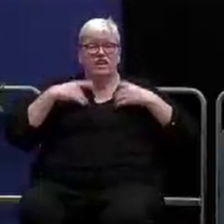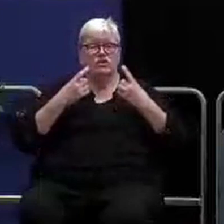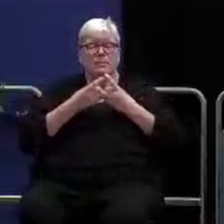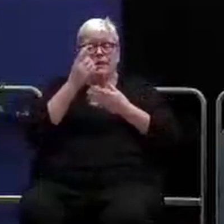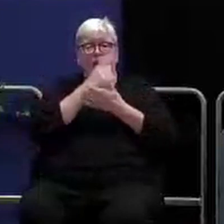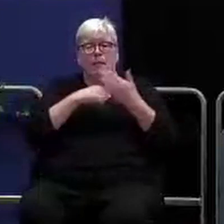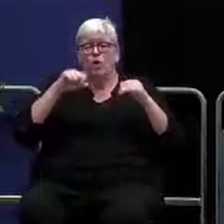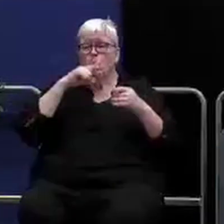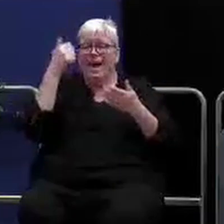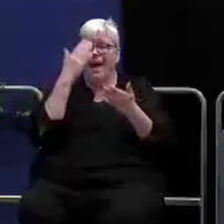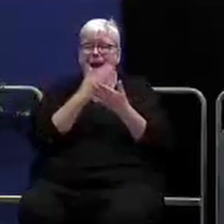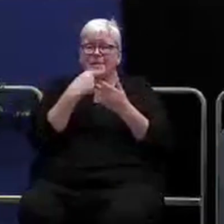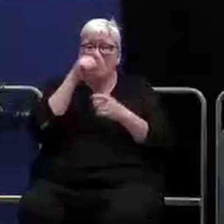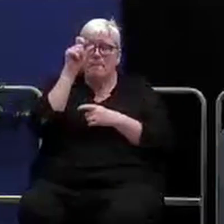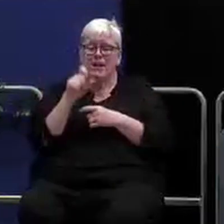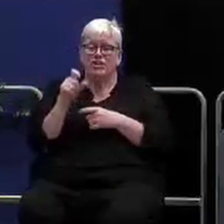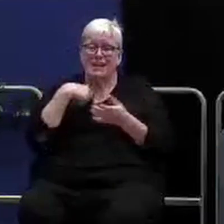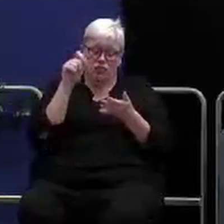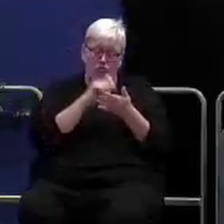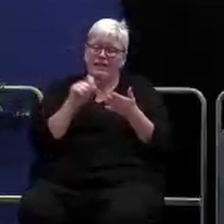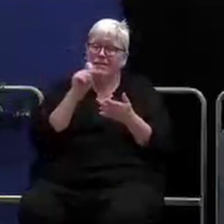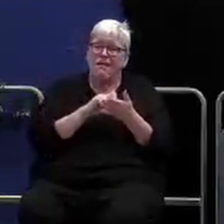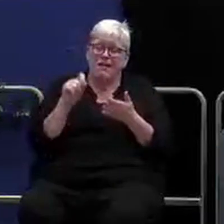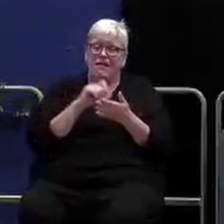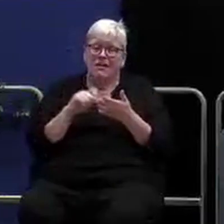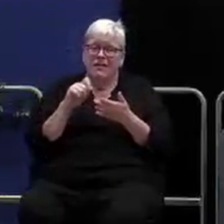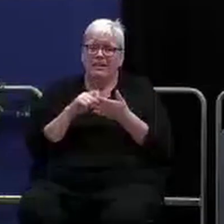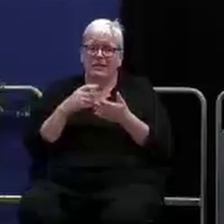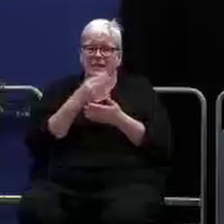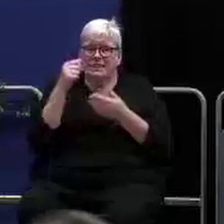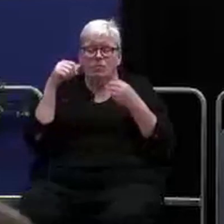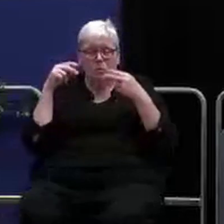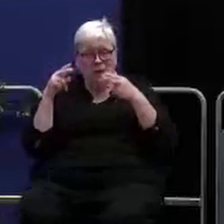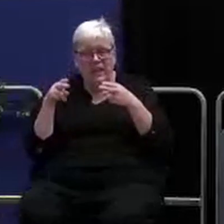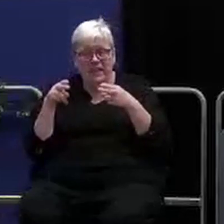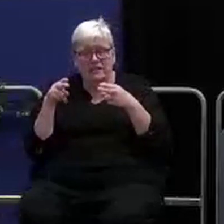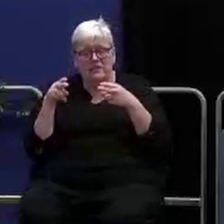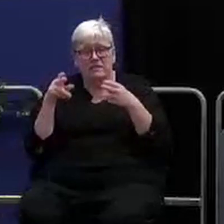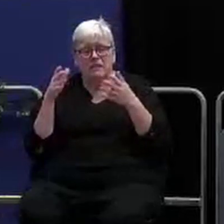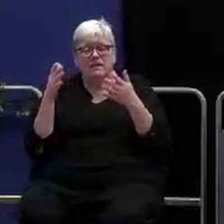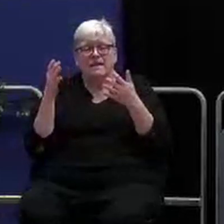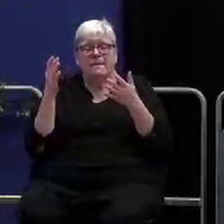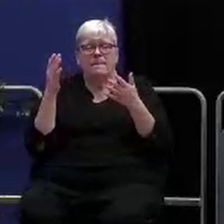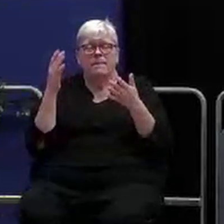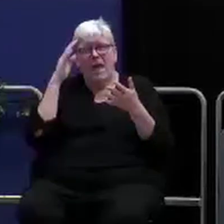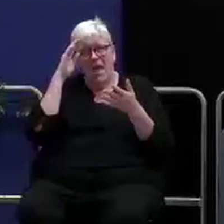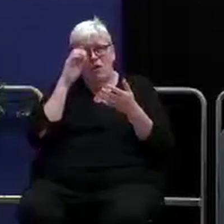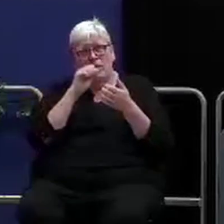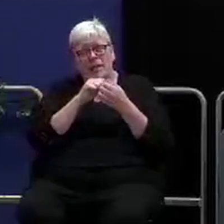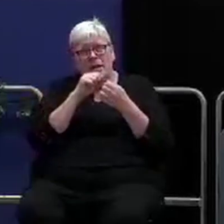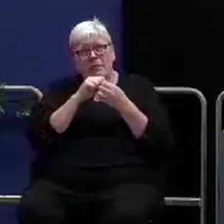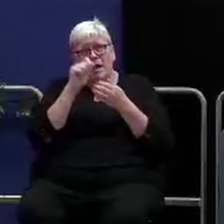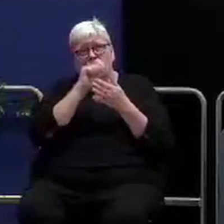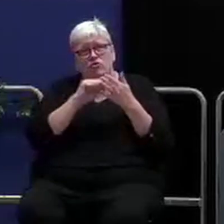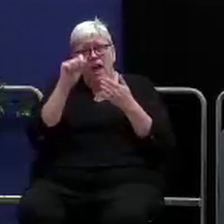was as a person, as a writer. So in some ways, I remember when I was writing